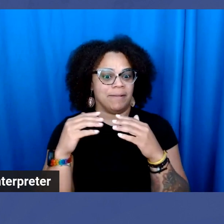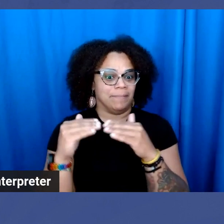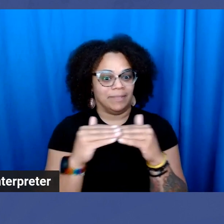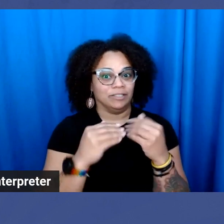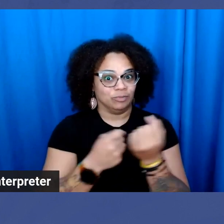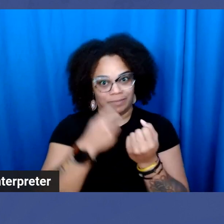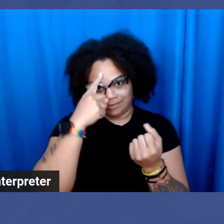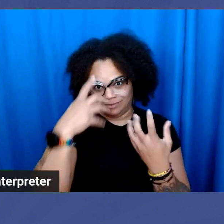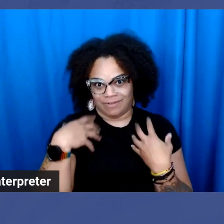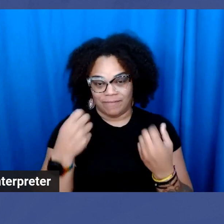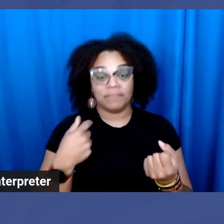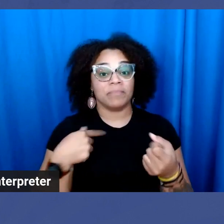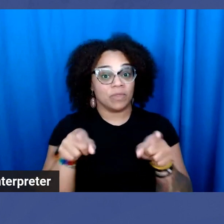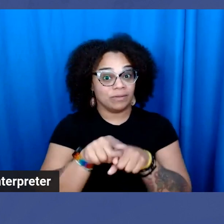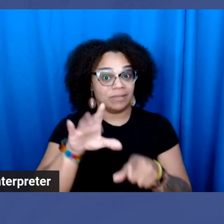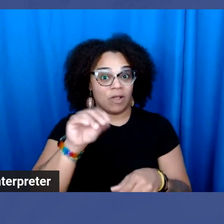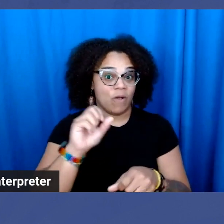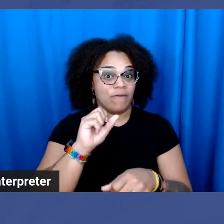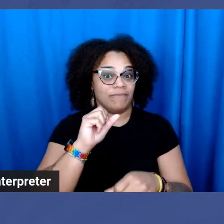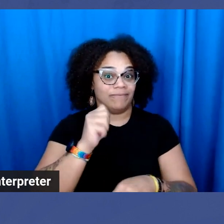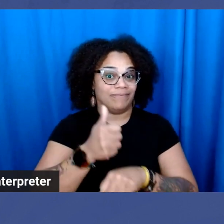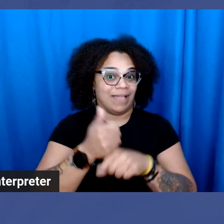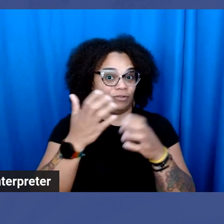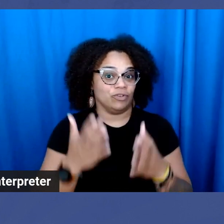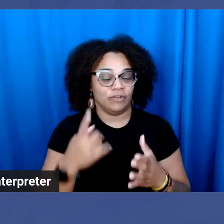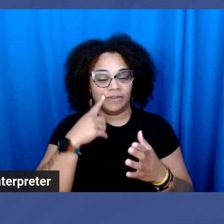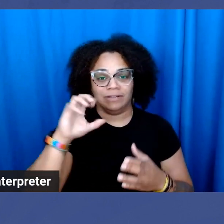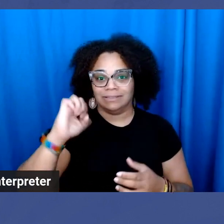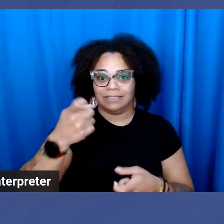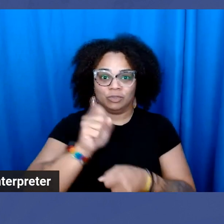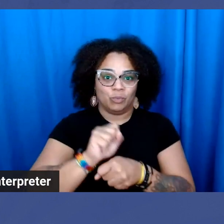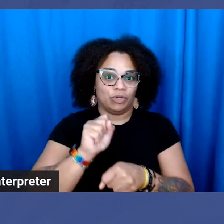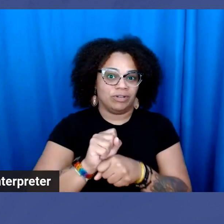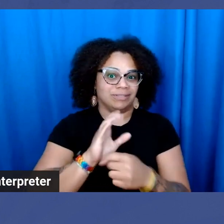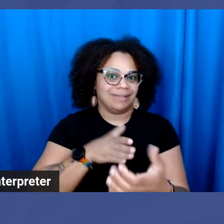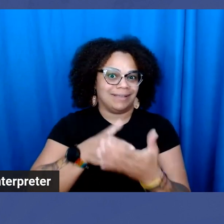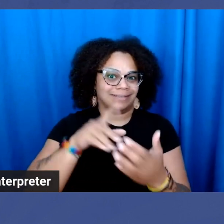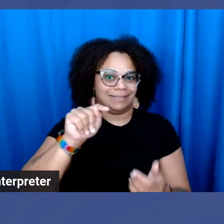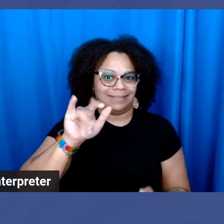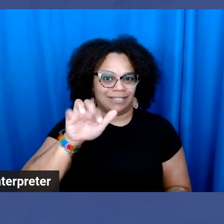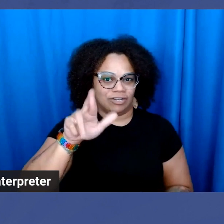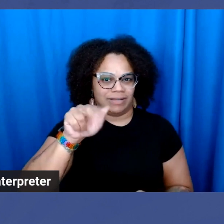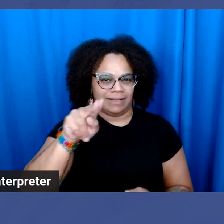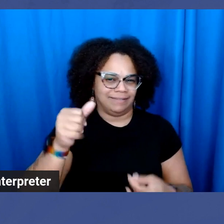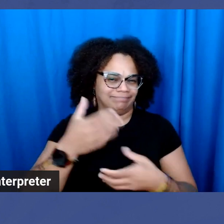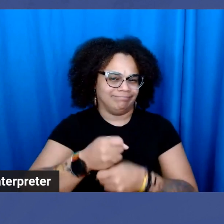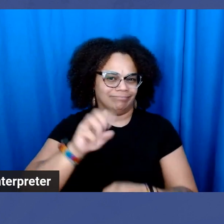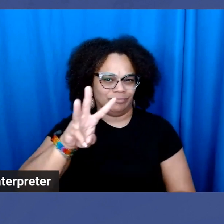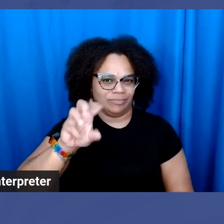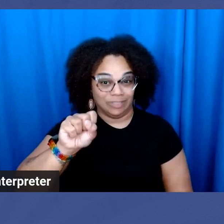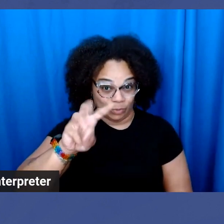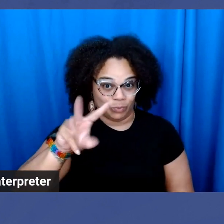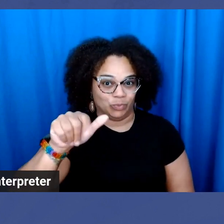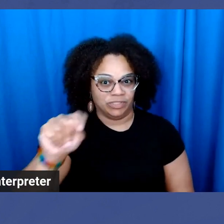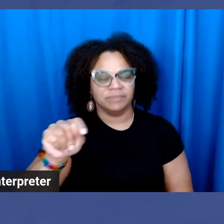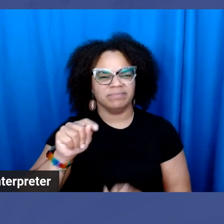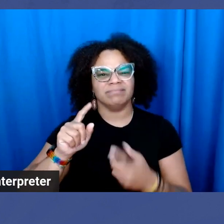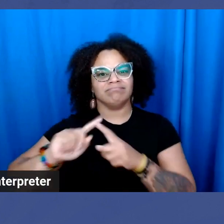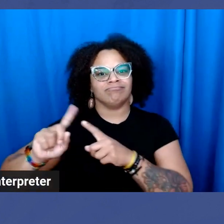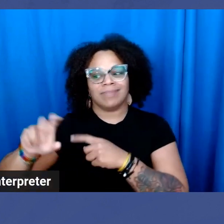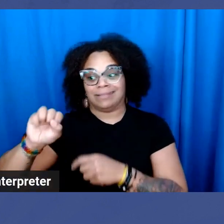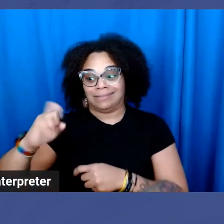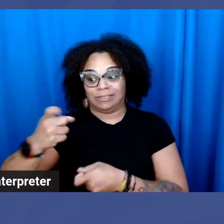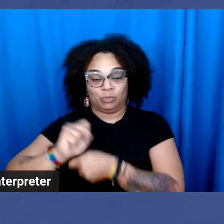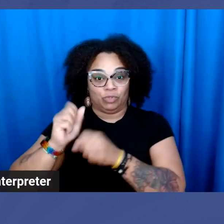co-founder of Sex Workers Against Tyranny, a group of sex workers and allies who work together to provide mutual aid, mental